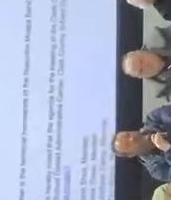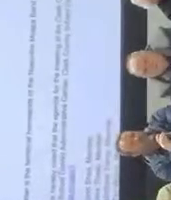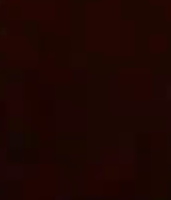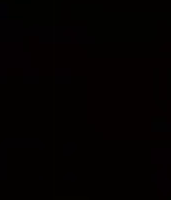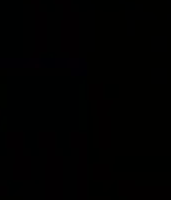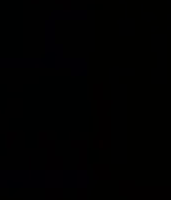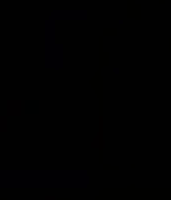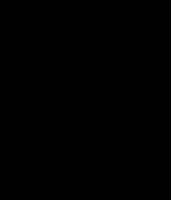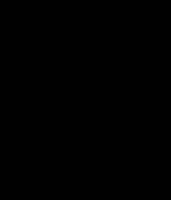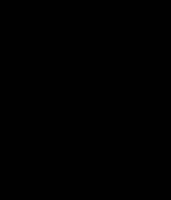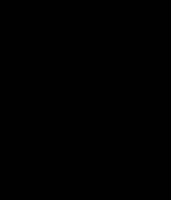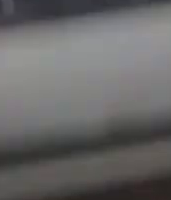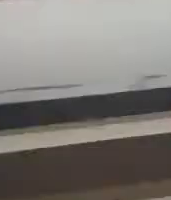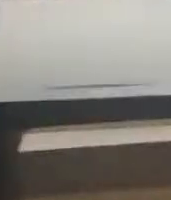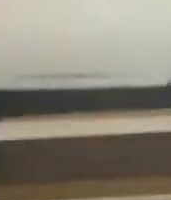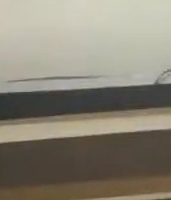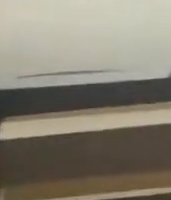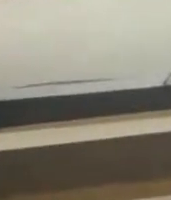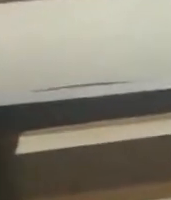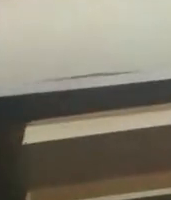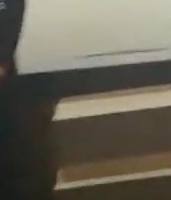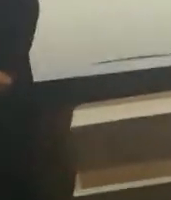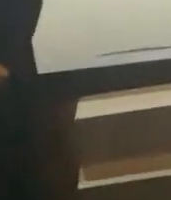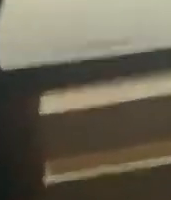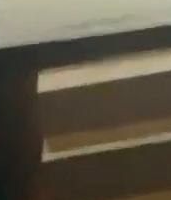We'll need just a few more seconds. Sorry, guys.